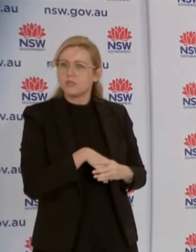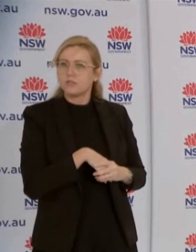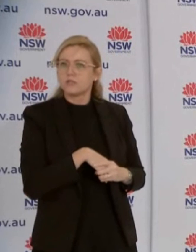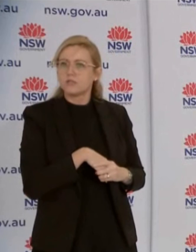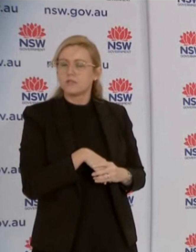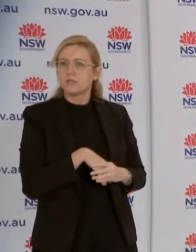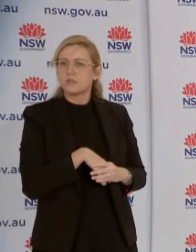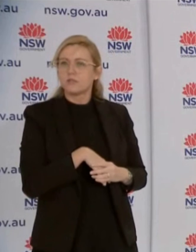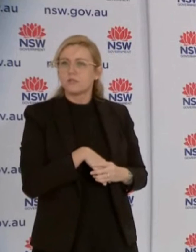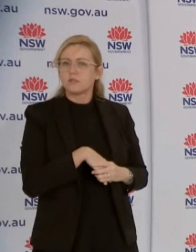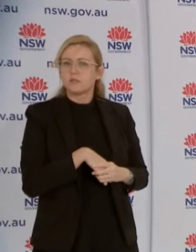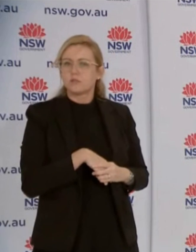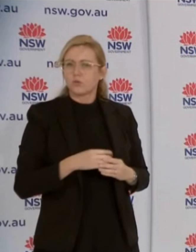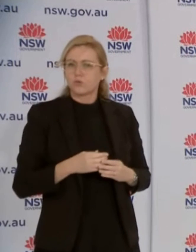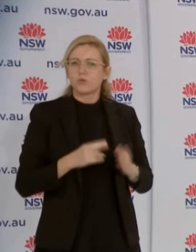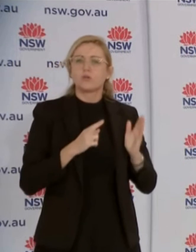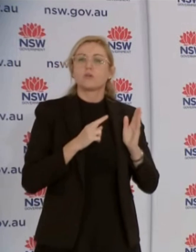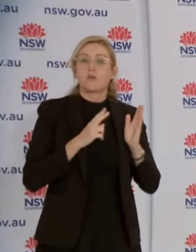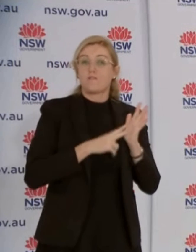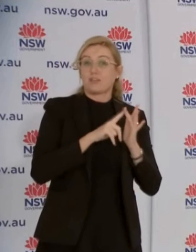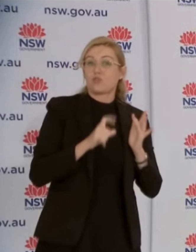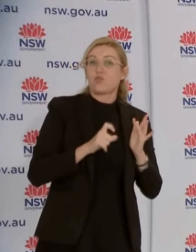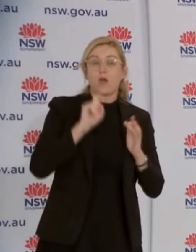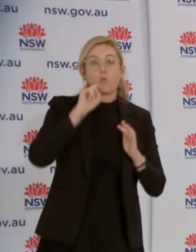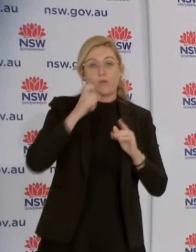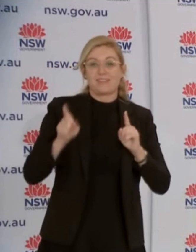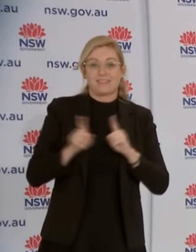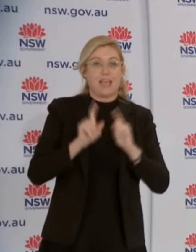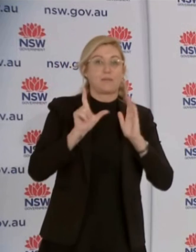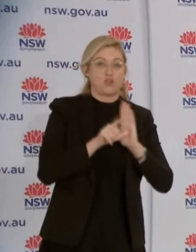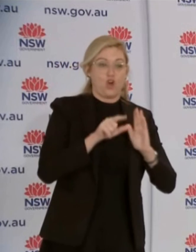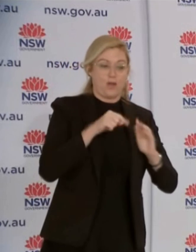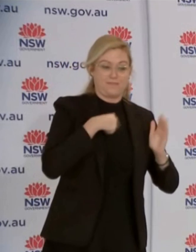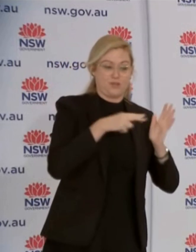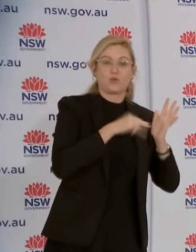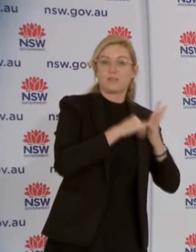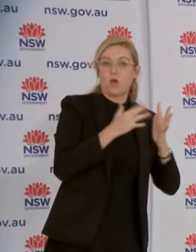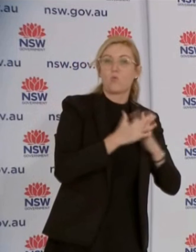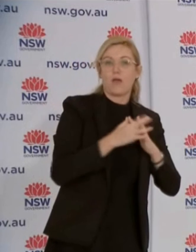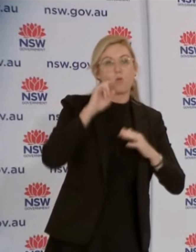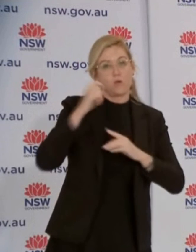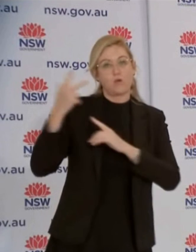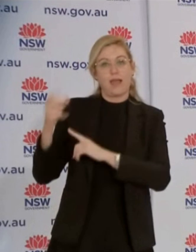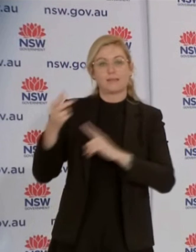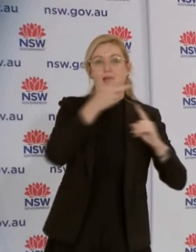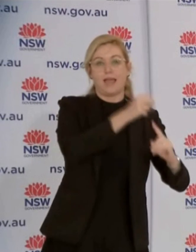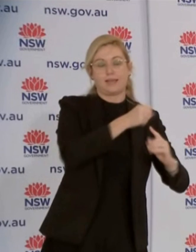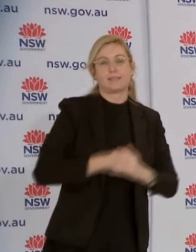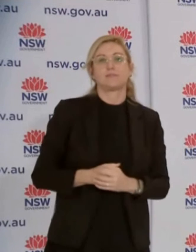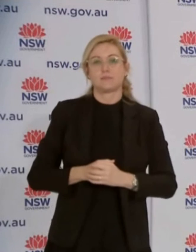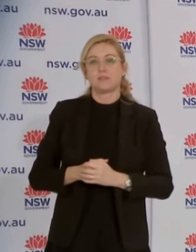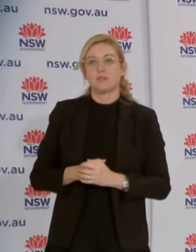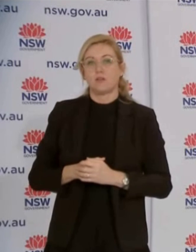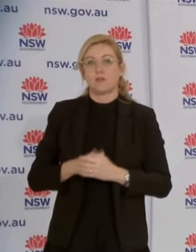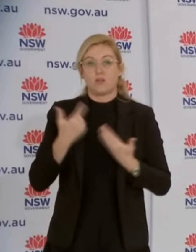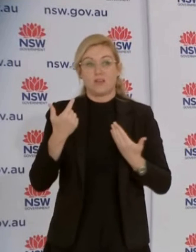milestones similar time to us. He's saying, Dan Andrews is saying 2022, the border won't be open this year. We've got this situation in